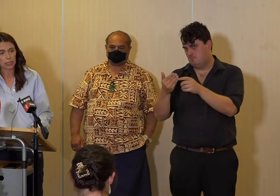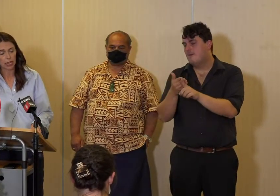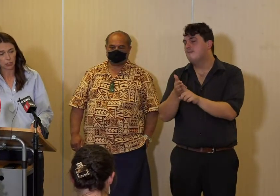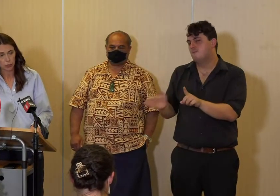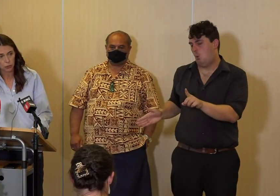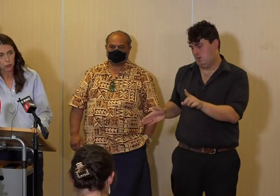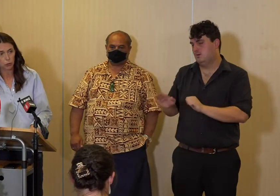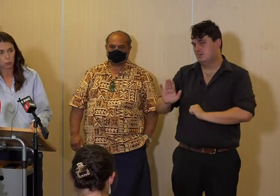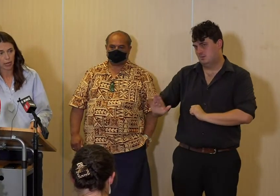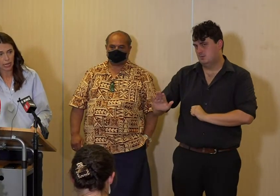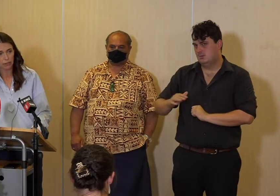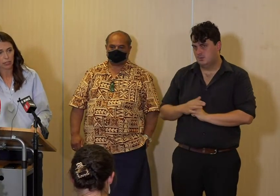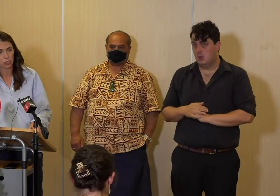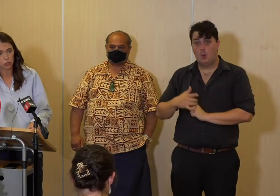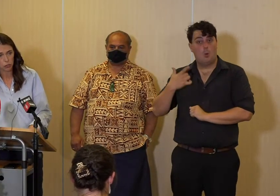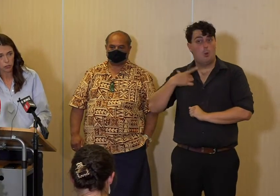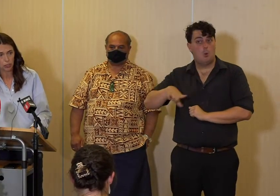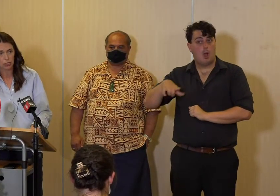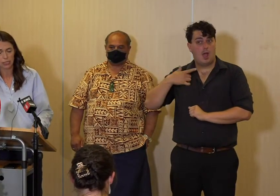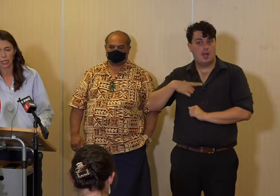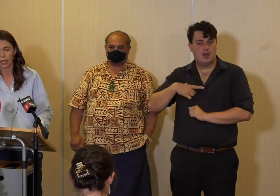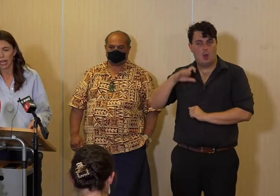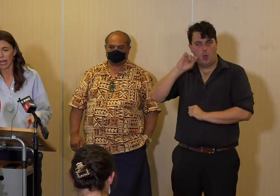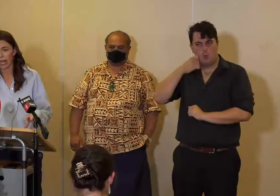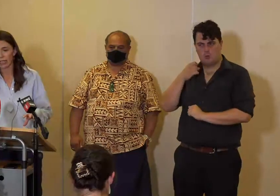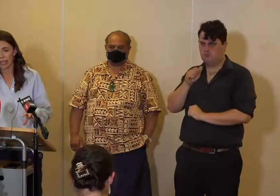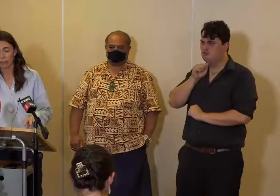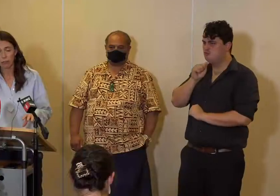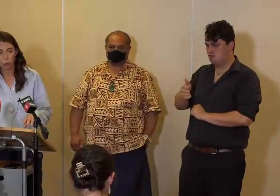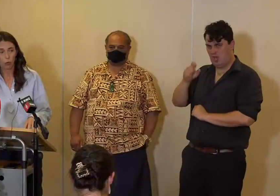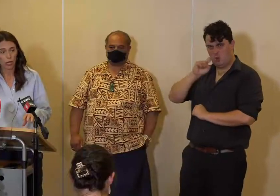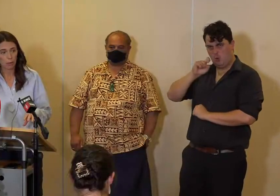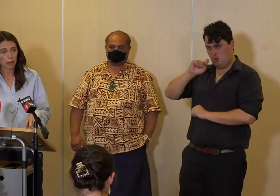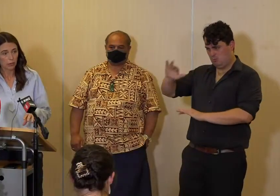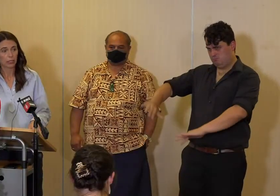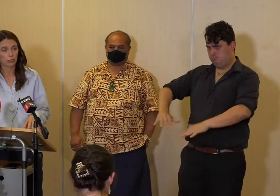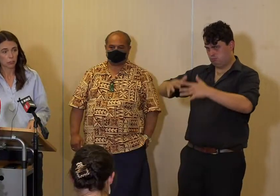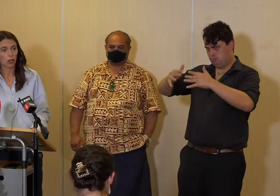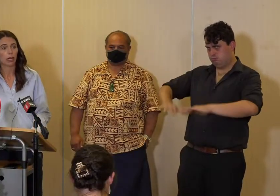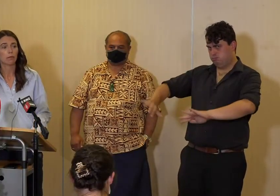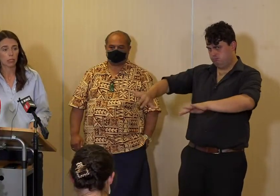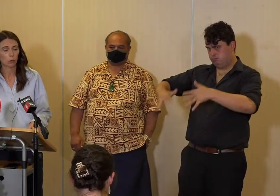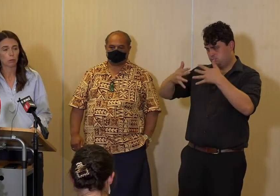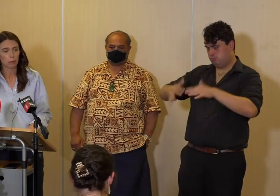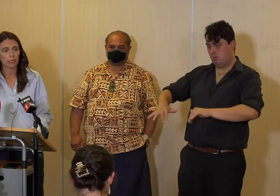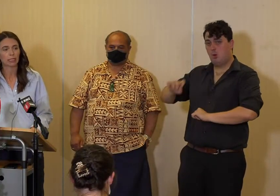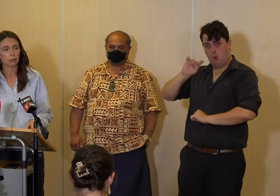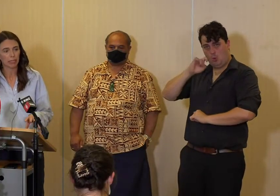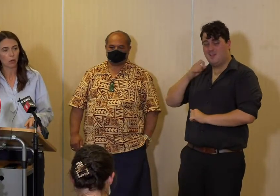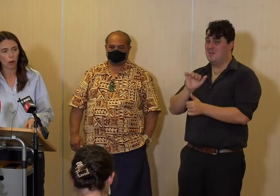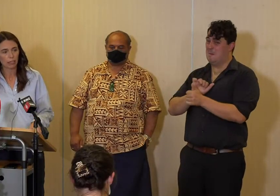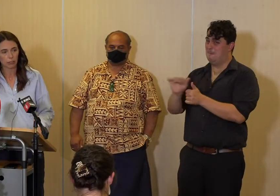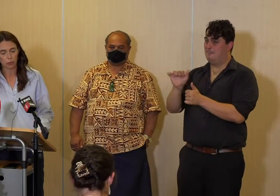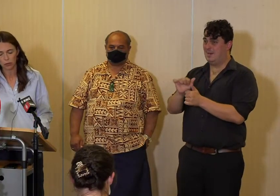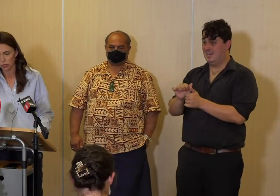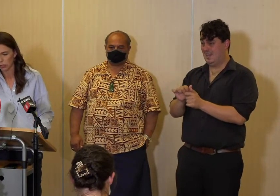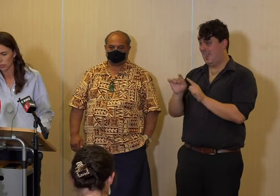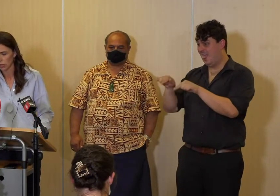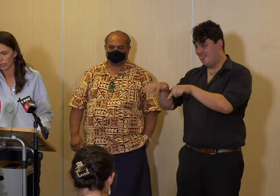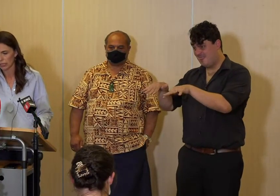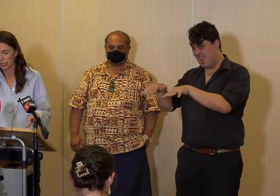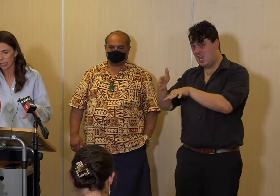that we would see unusual behaviour, surges, and that for a period of time it would be better to be away from